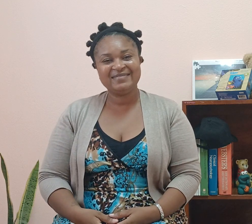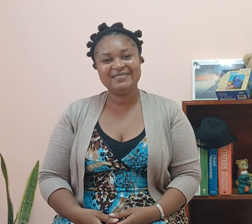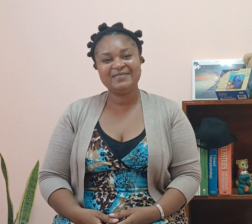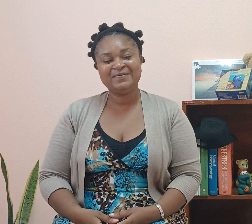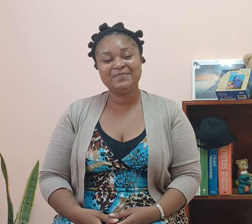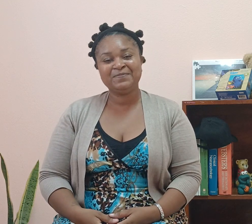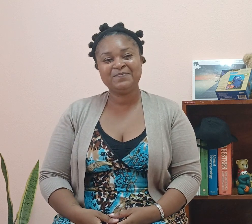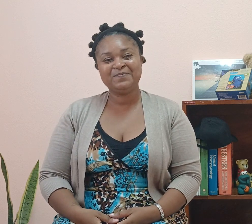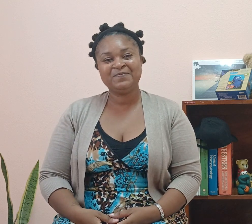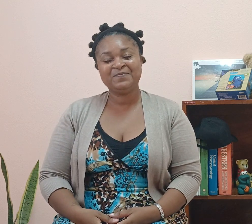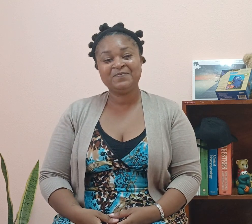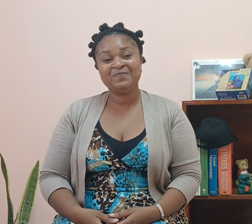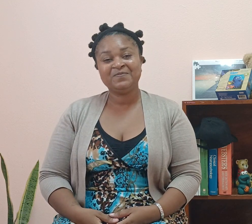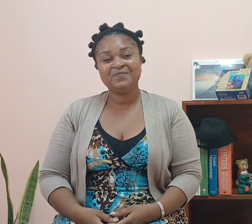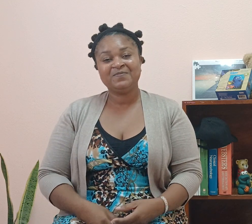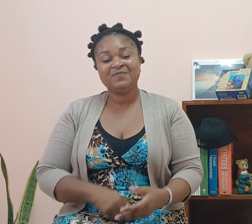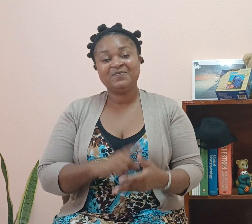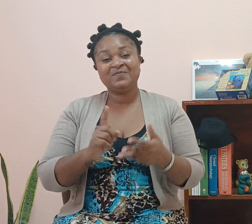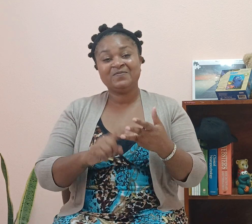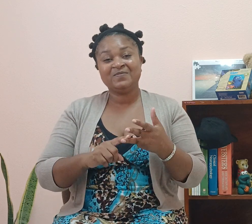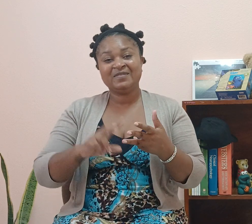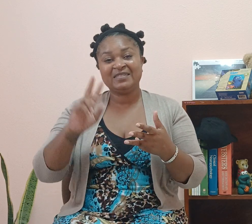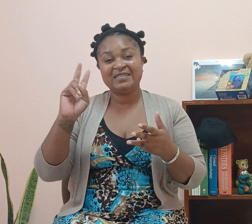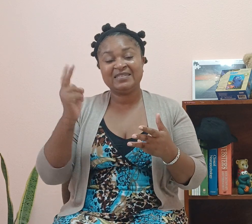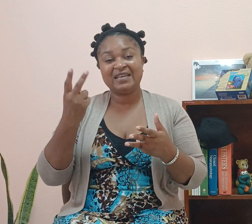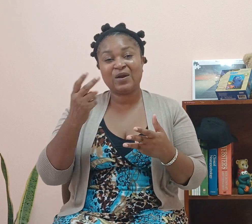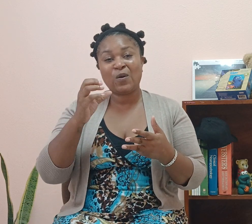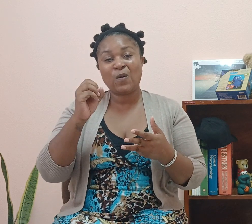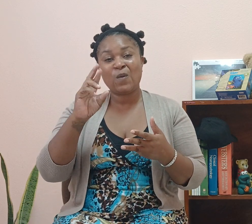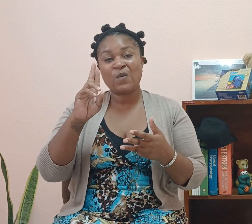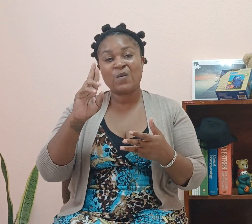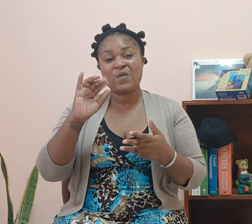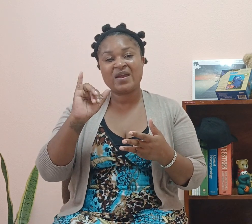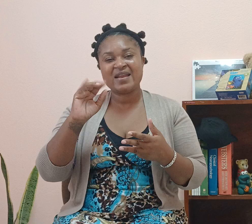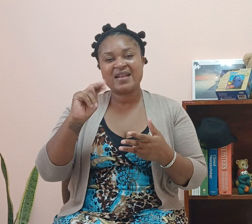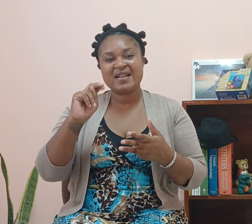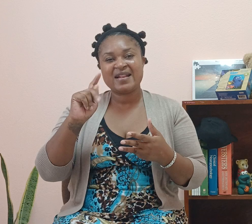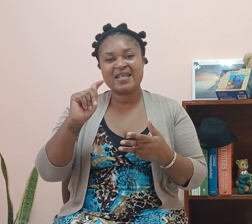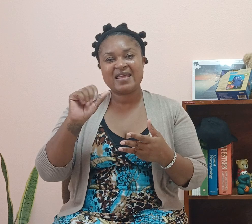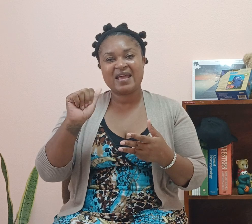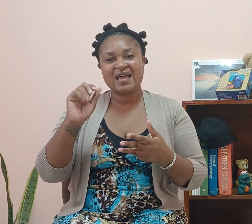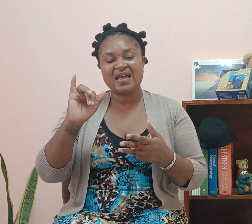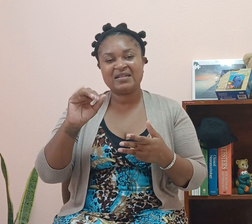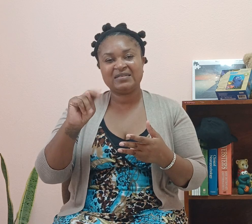2 Corinthians 12, verses 7 to 9.